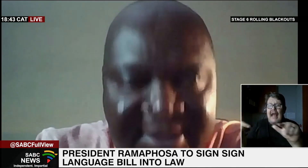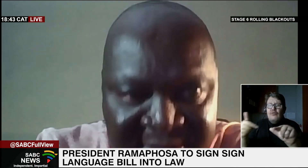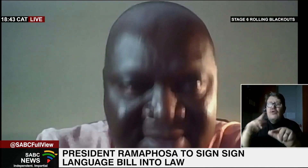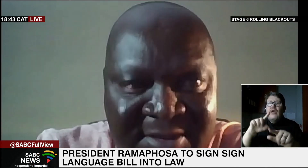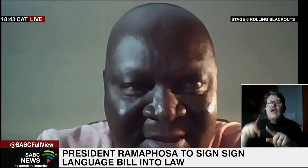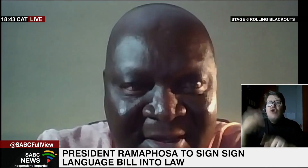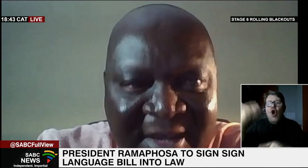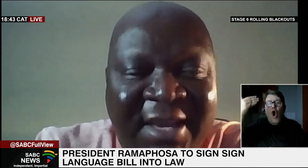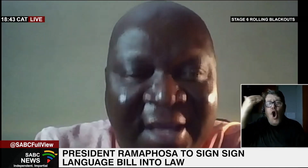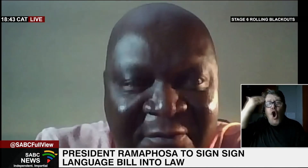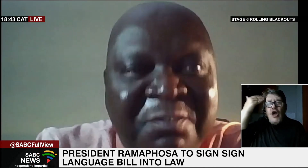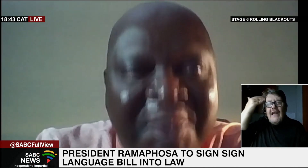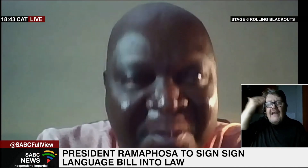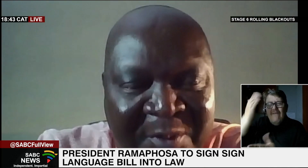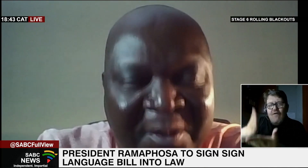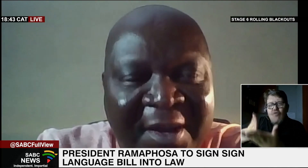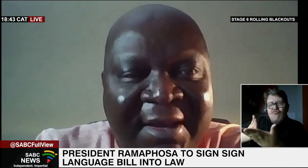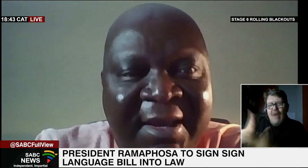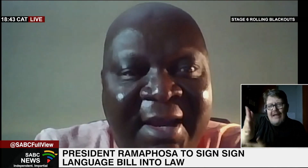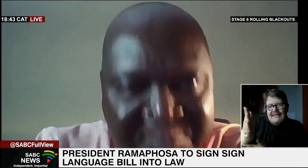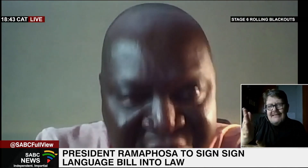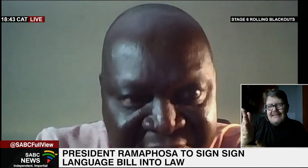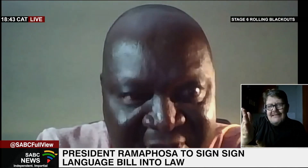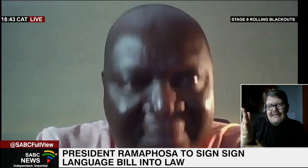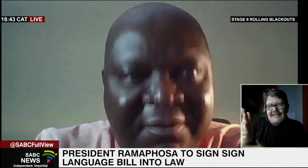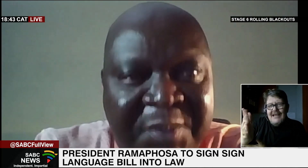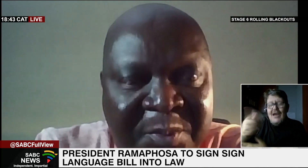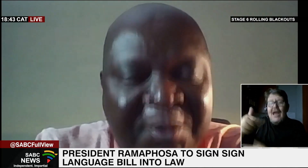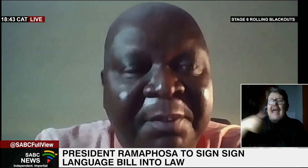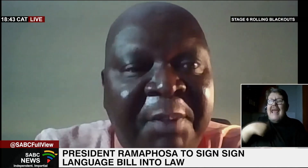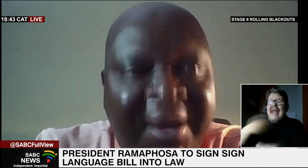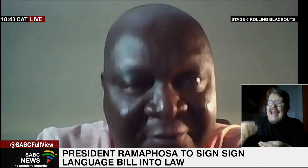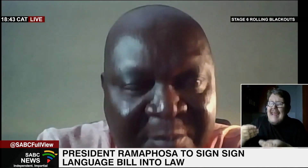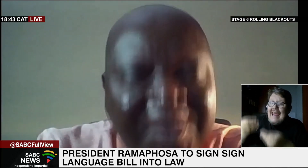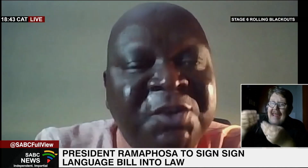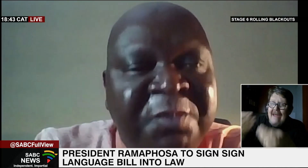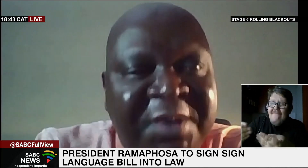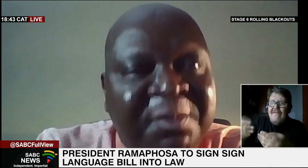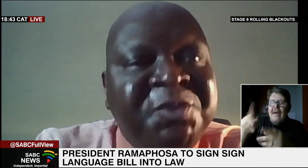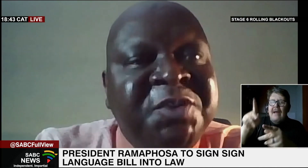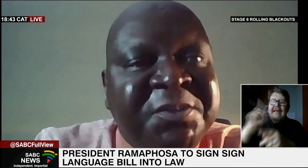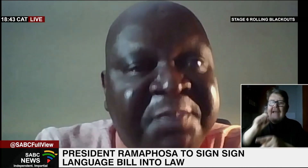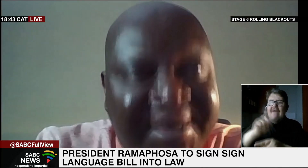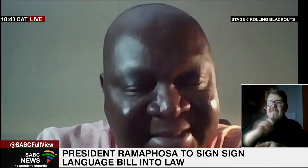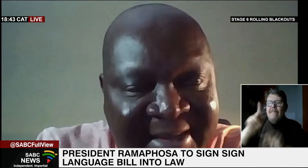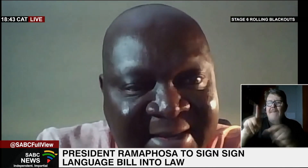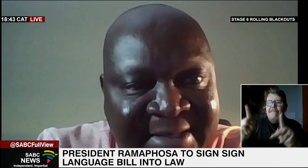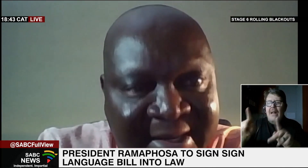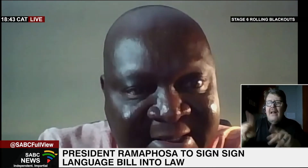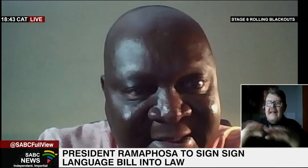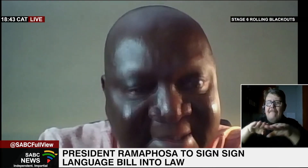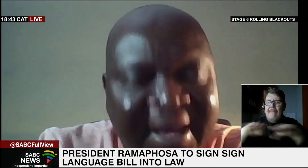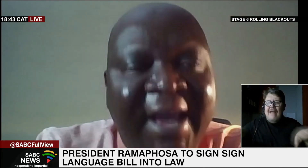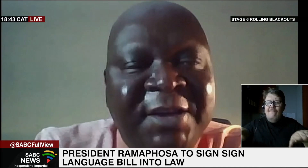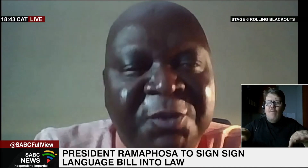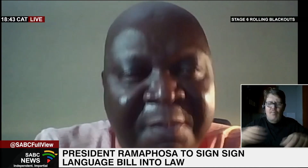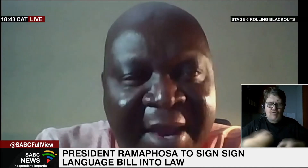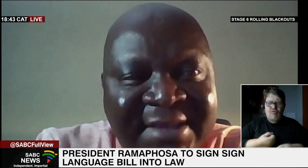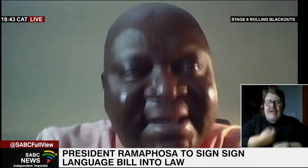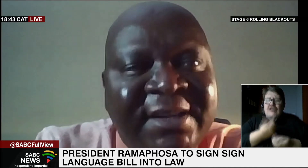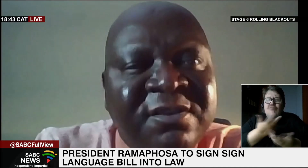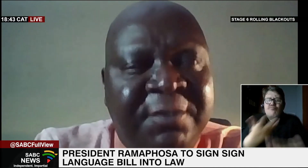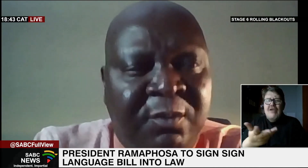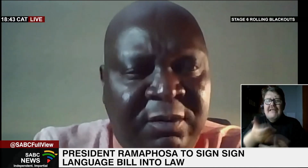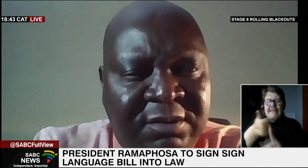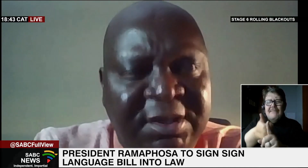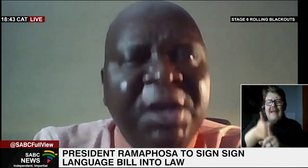right. Giving people the gumption, giving people the platform to be able to express their intelligence and to make sense